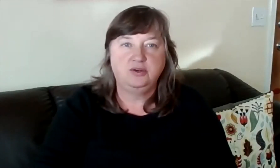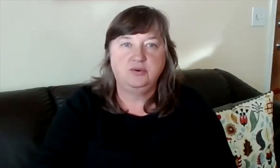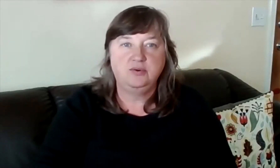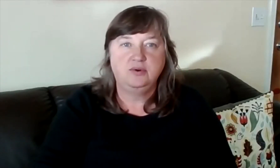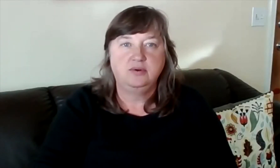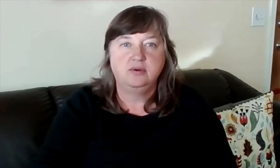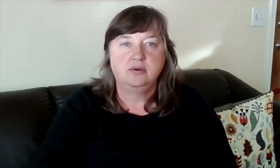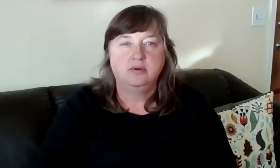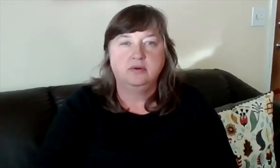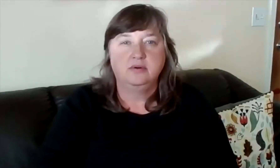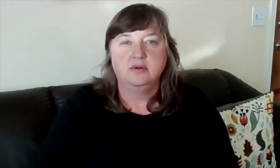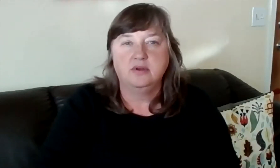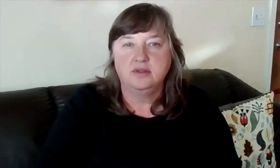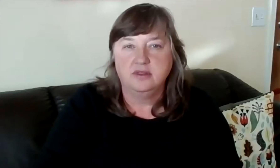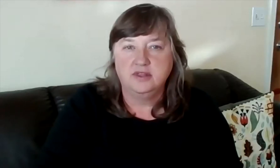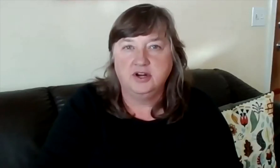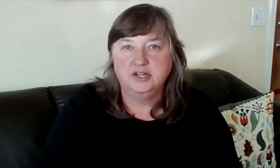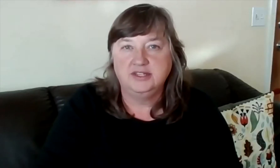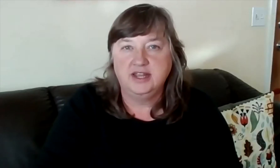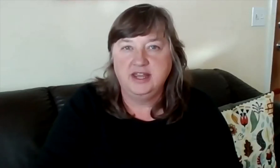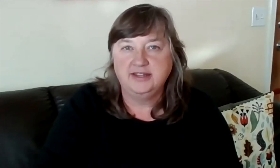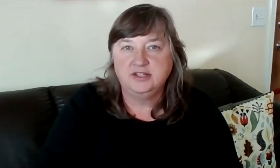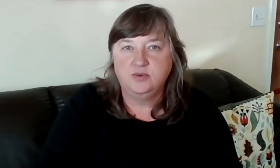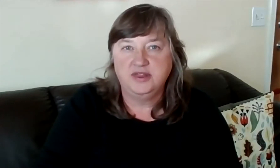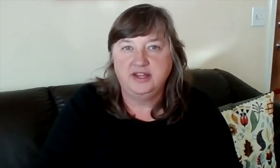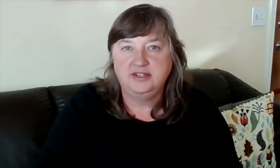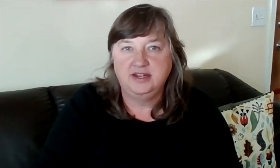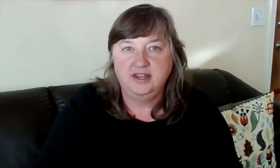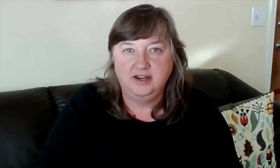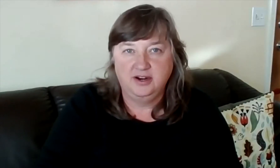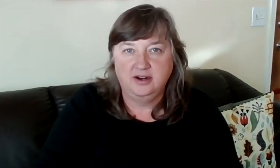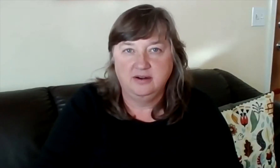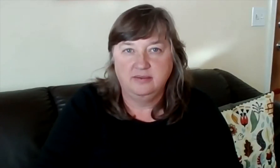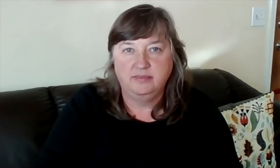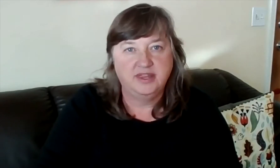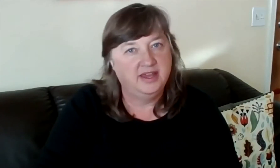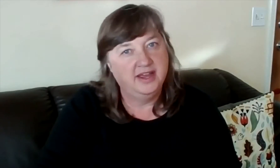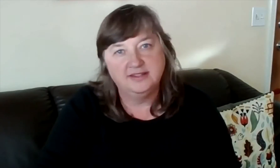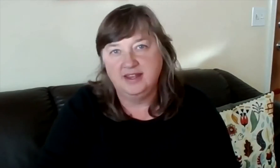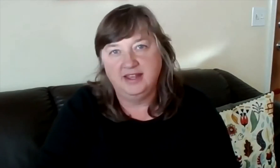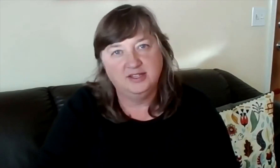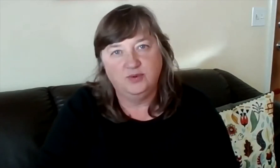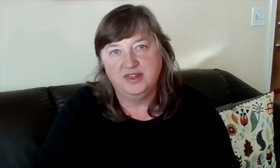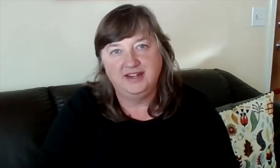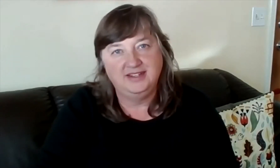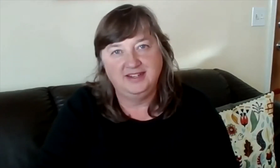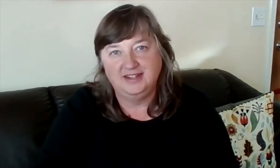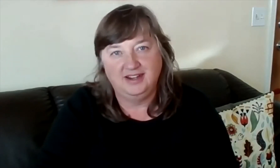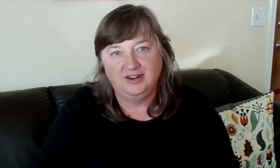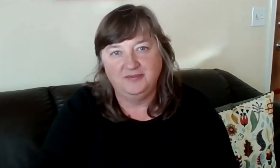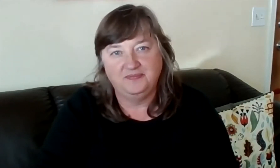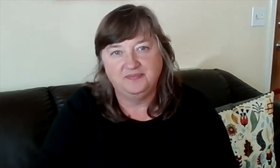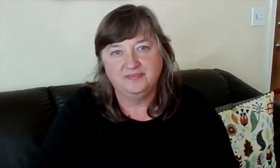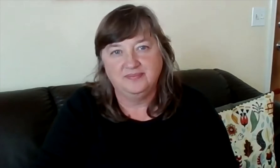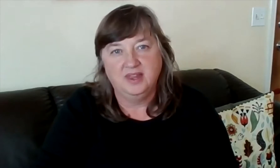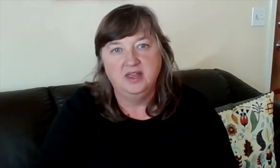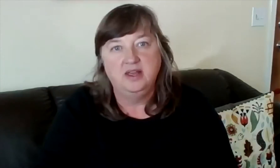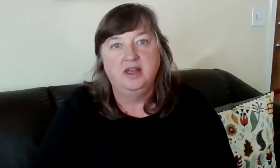you, they're going to say yes to what they did hear, but they can't say yes to what they didn't hear. And